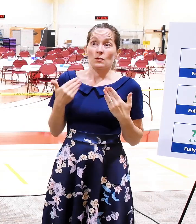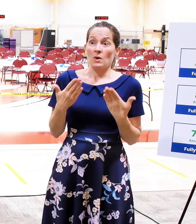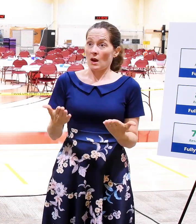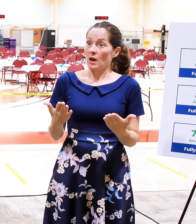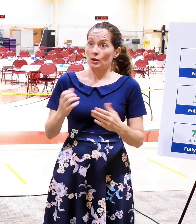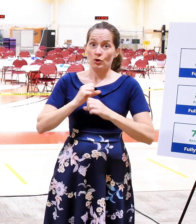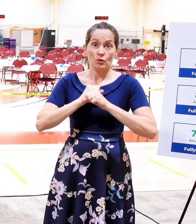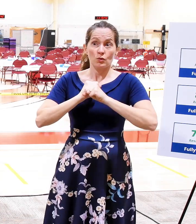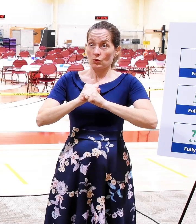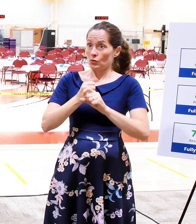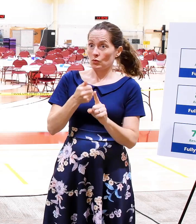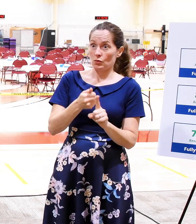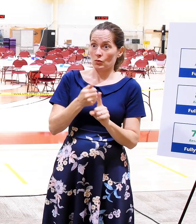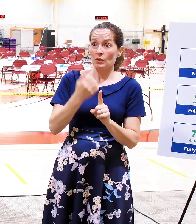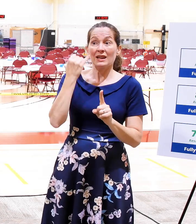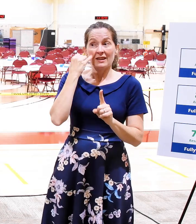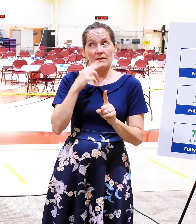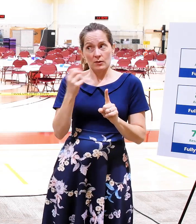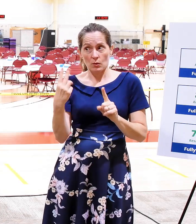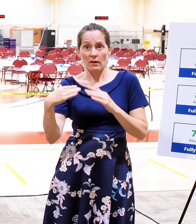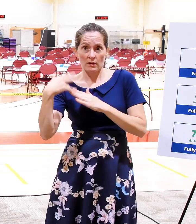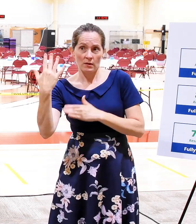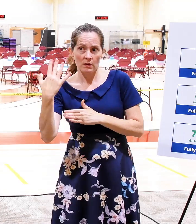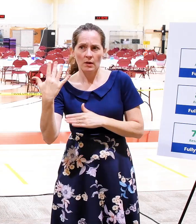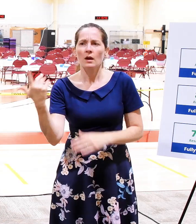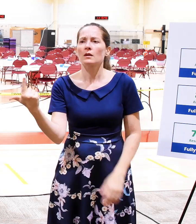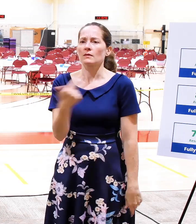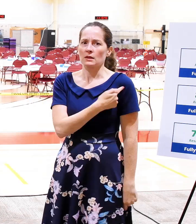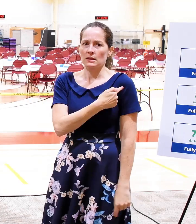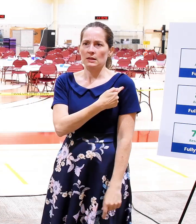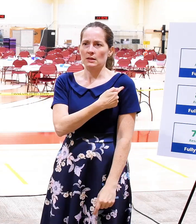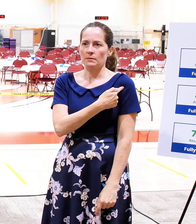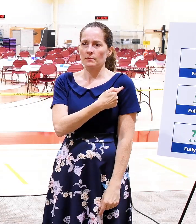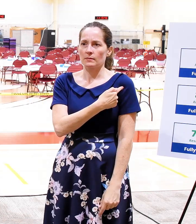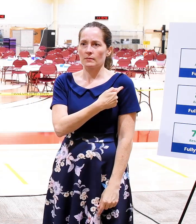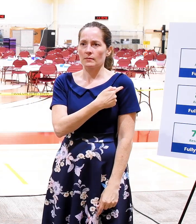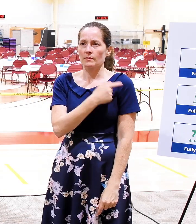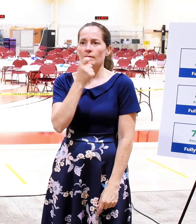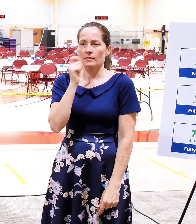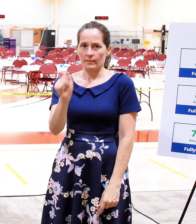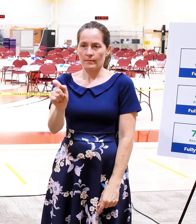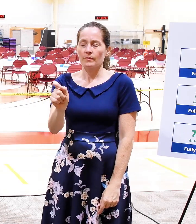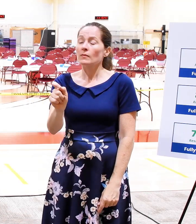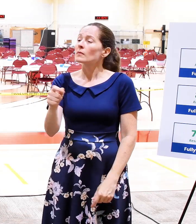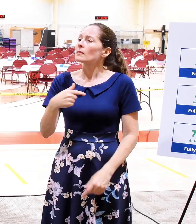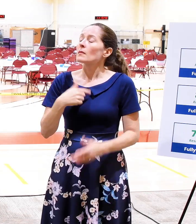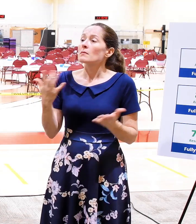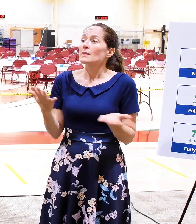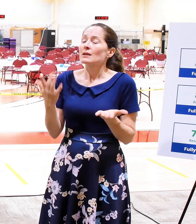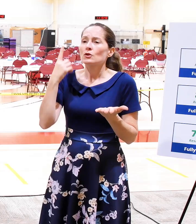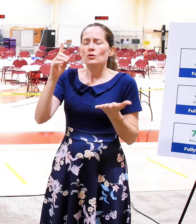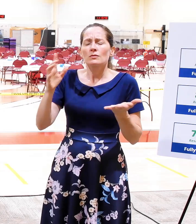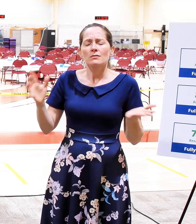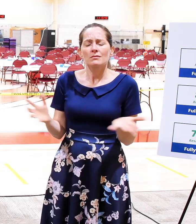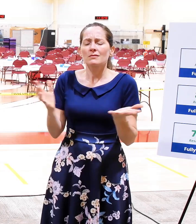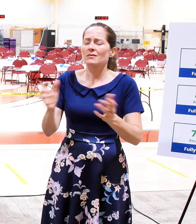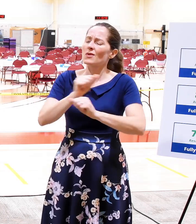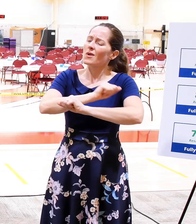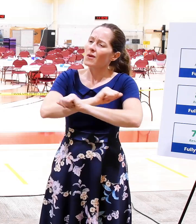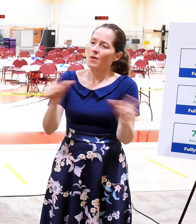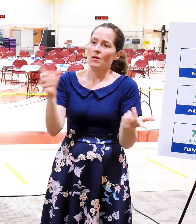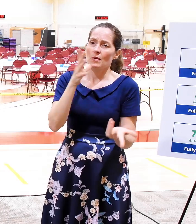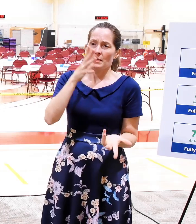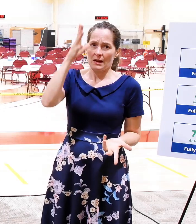qualify is the vaccination. I am here today to encourage all parents of students who are in our